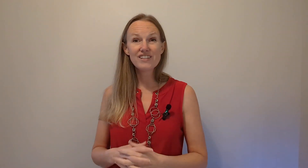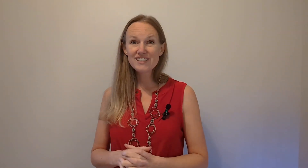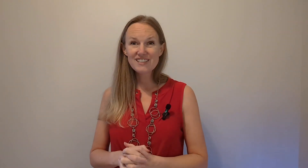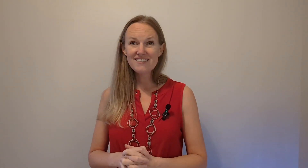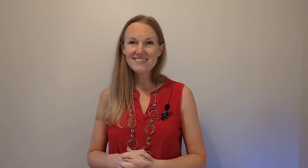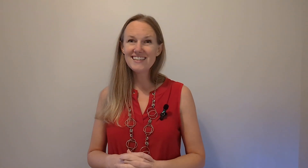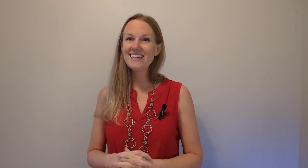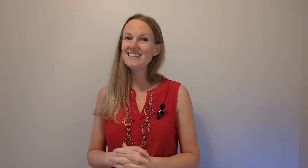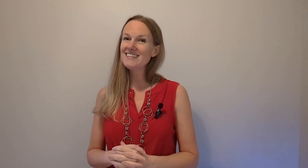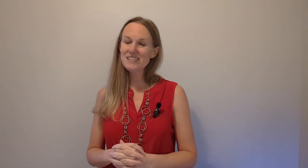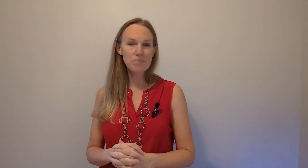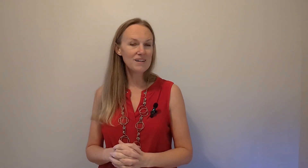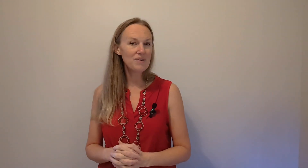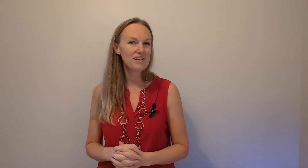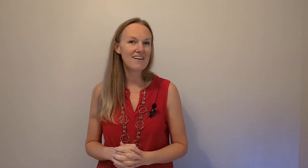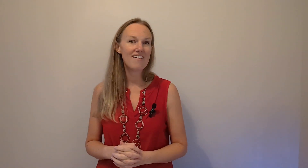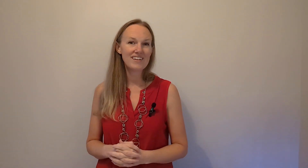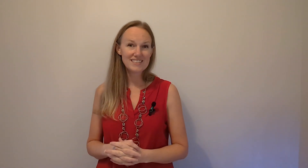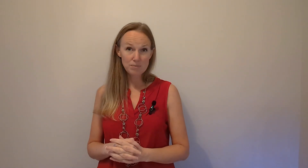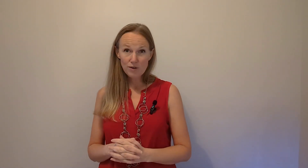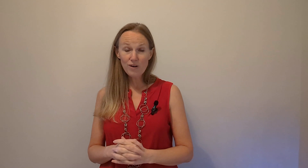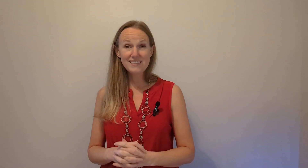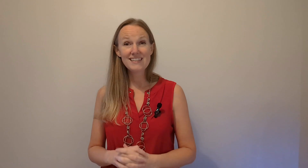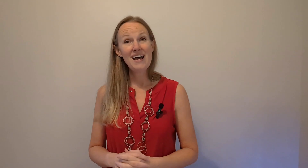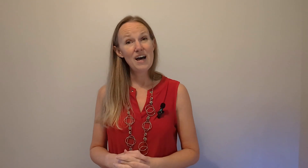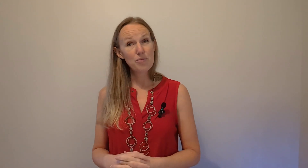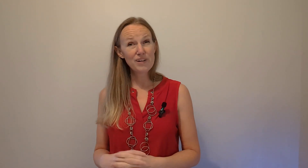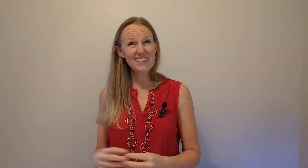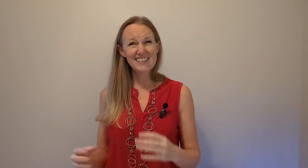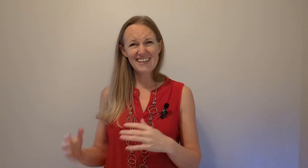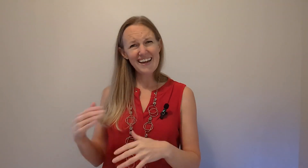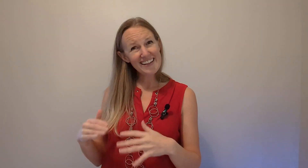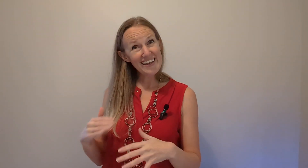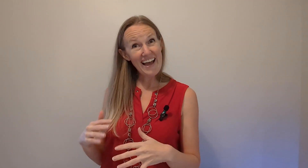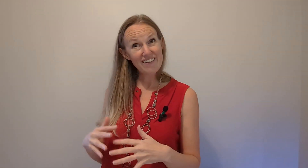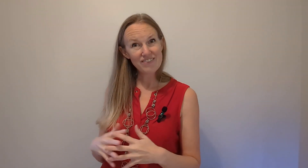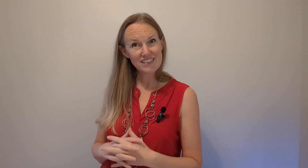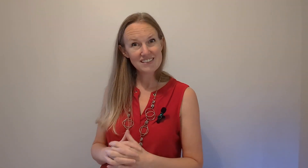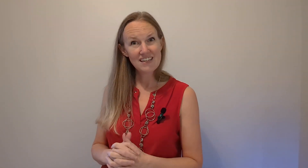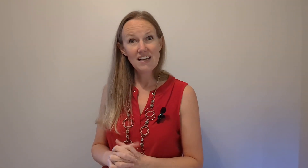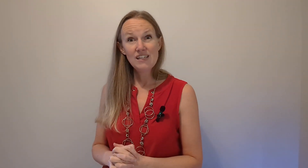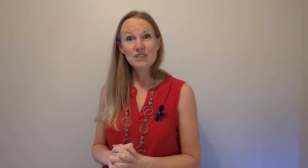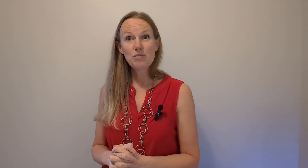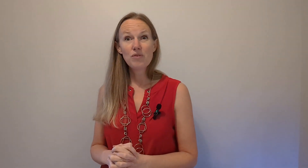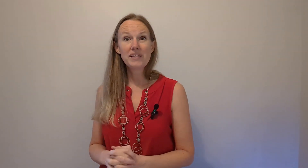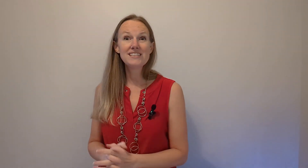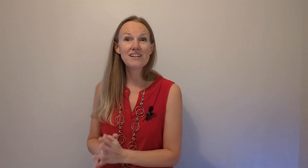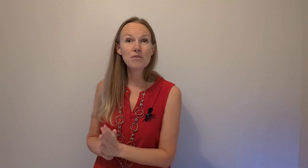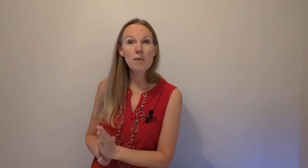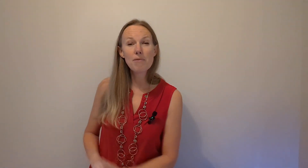verse 2. Today is a little simpler with a very simple chorus, a bridge, and then kind of like a half verse. So before we get started, remember